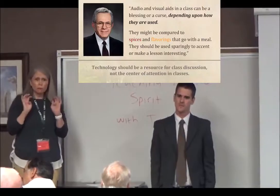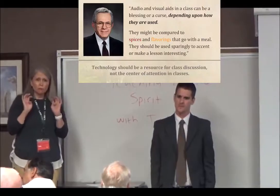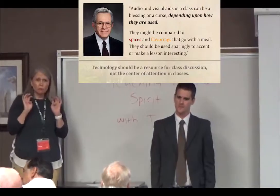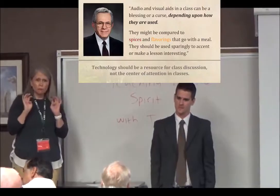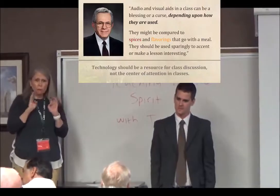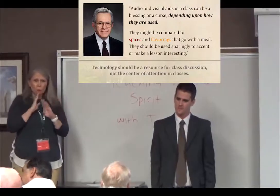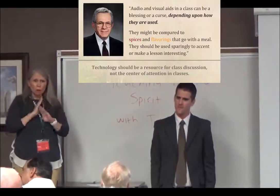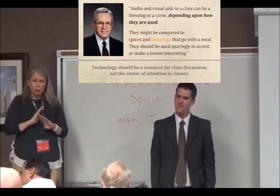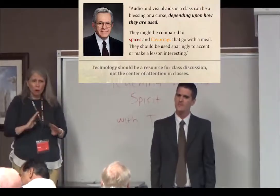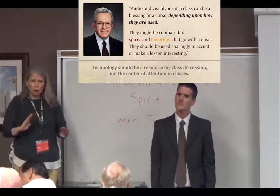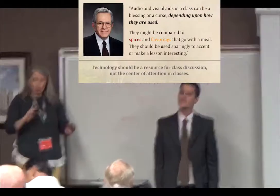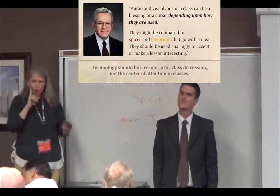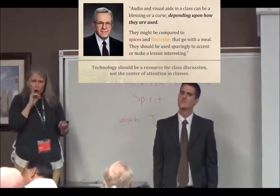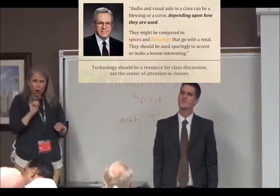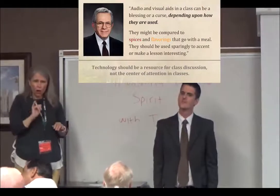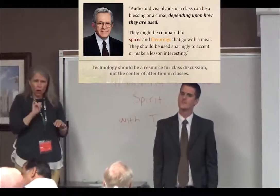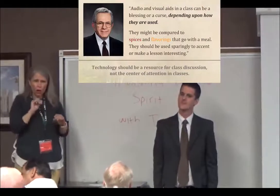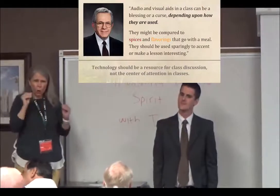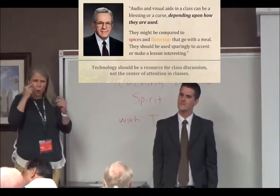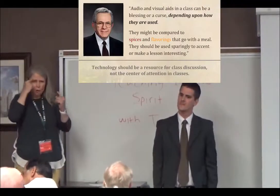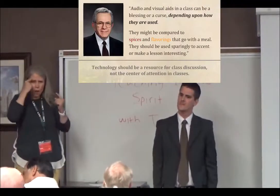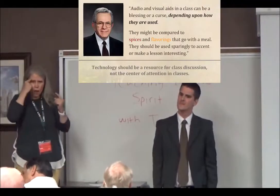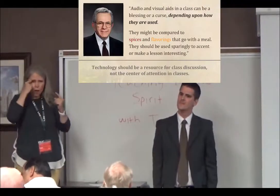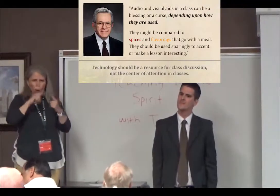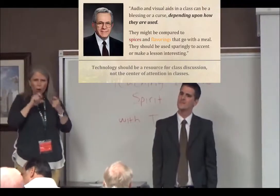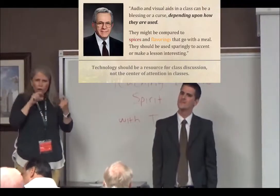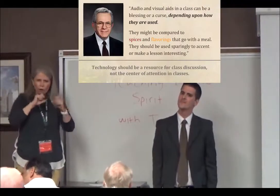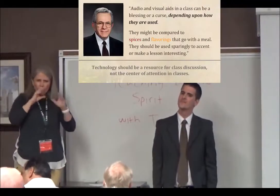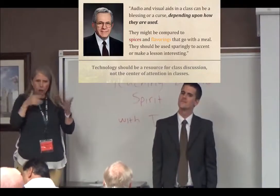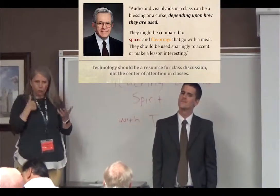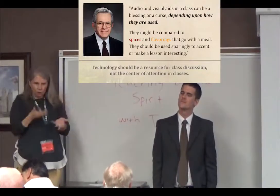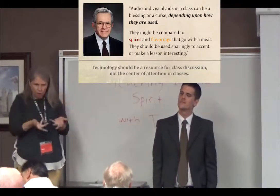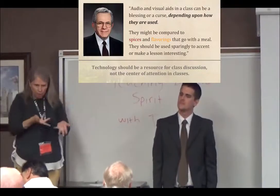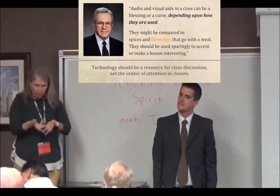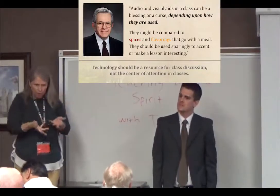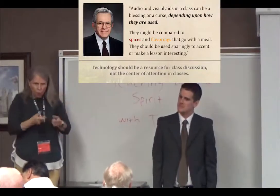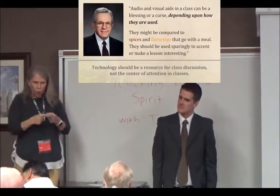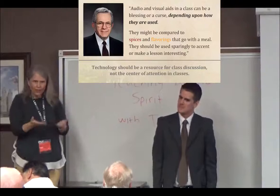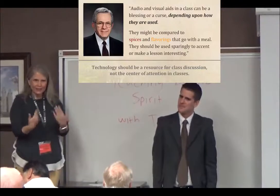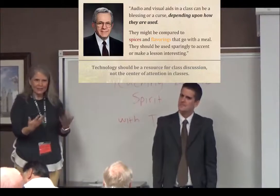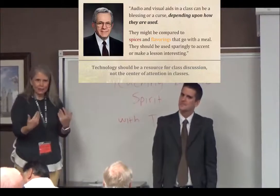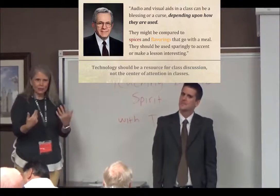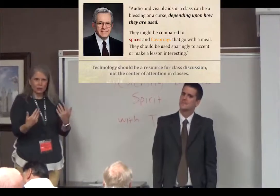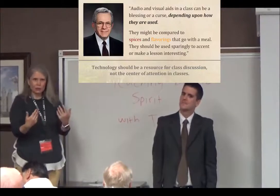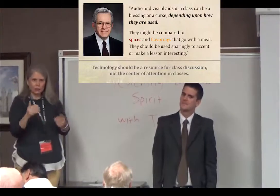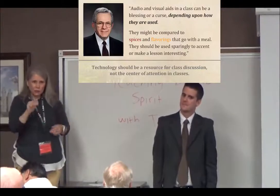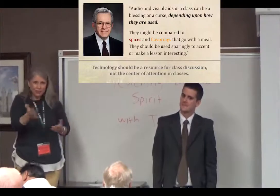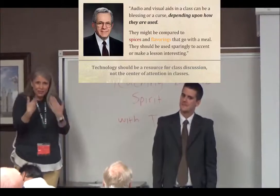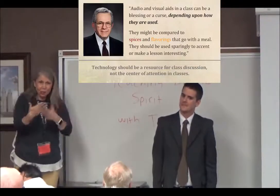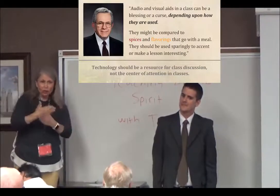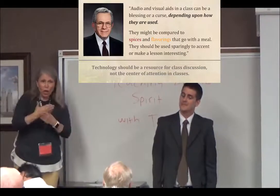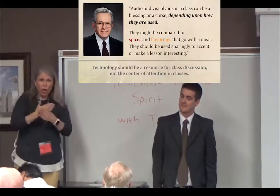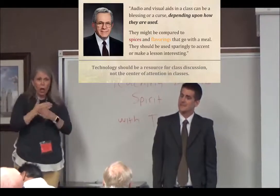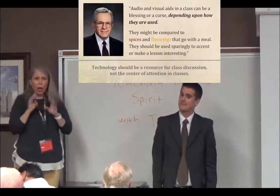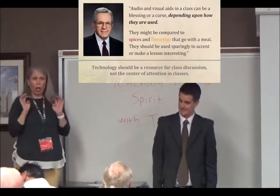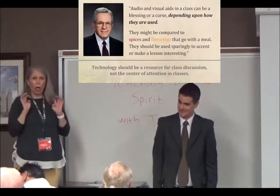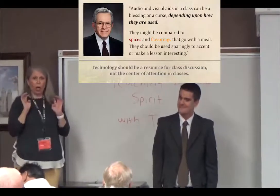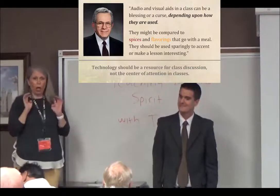I'm teaching, if the kids are sitting back and they're quiet, they look like there's nothing going on inside. And so I need to know that I need to get them